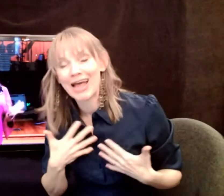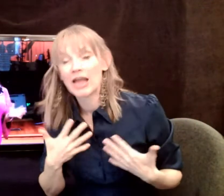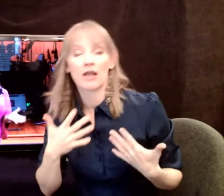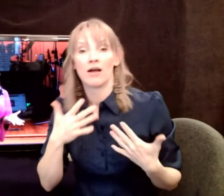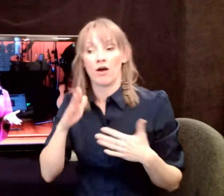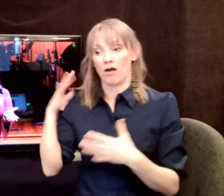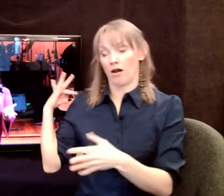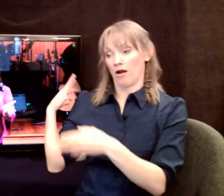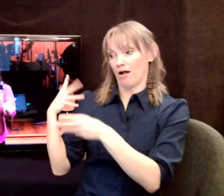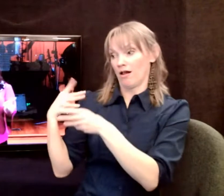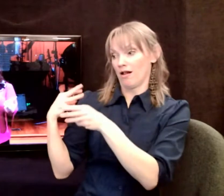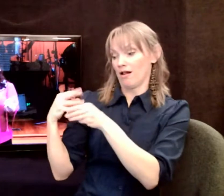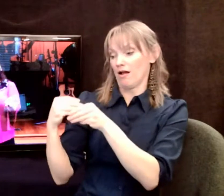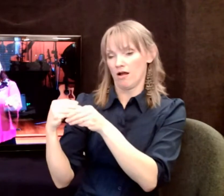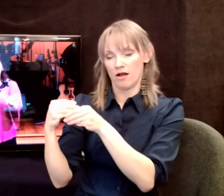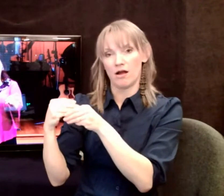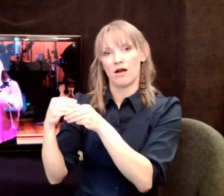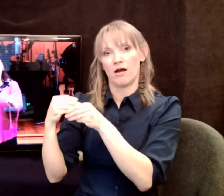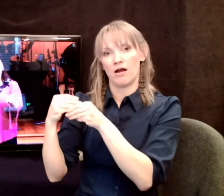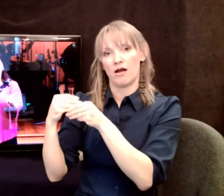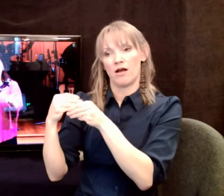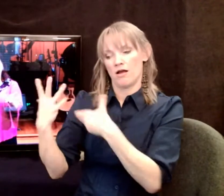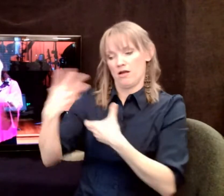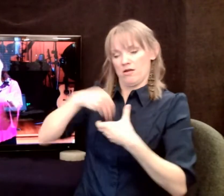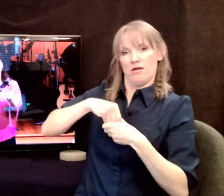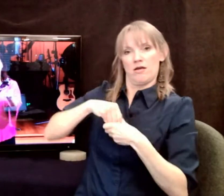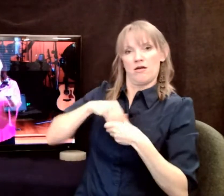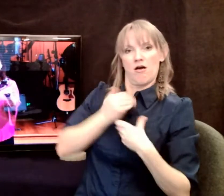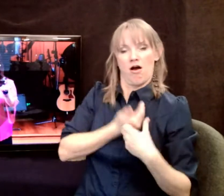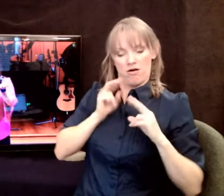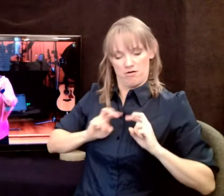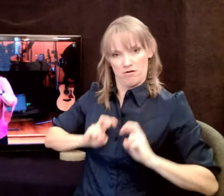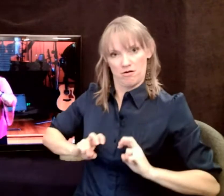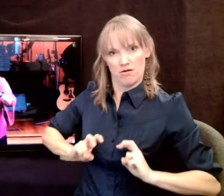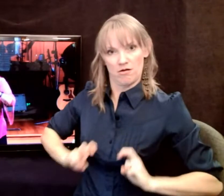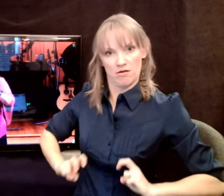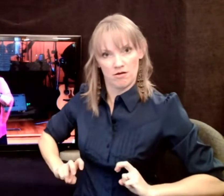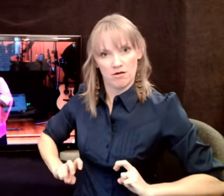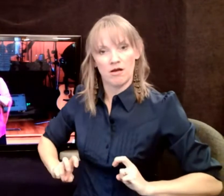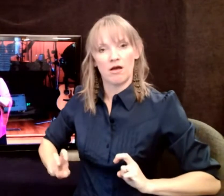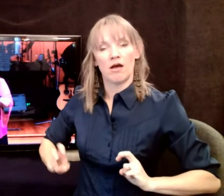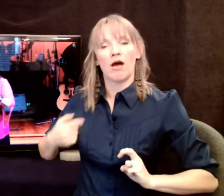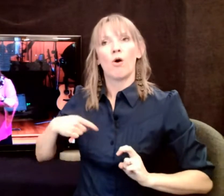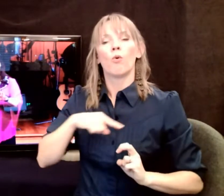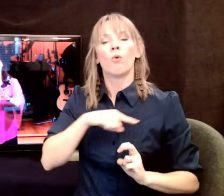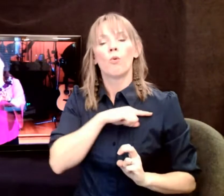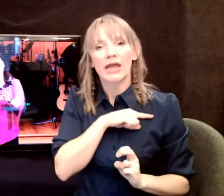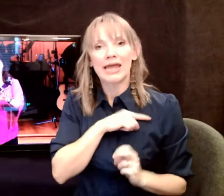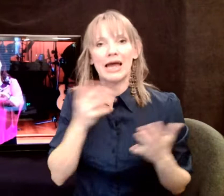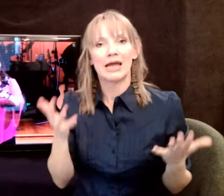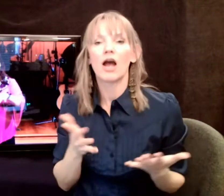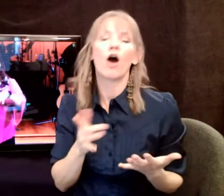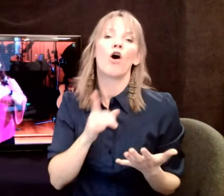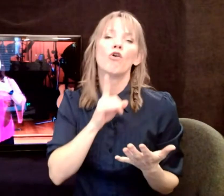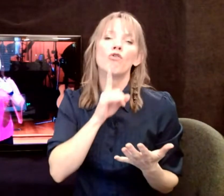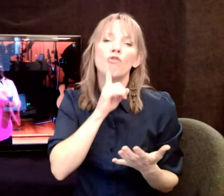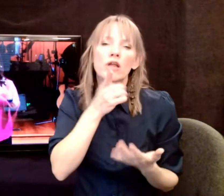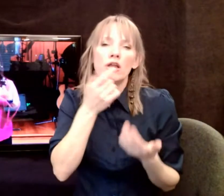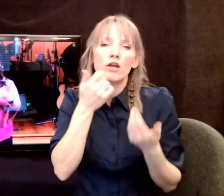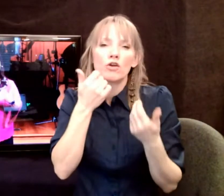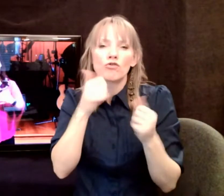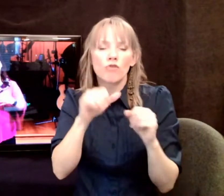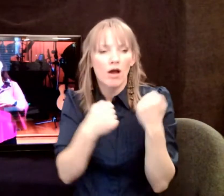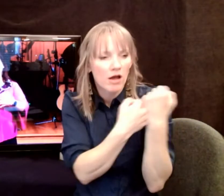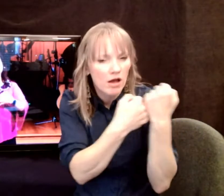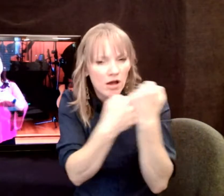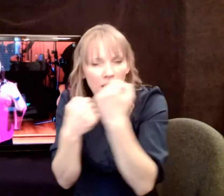that becomes a part of our introspection. And so we really lean into helping people to find and to see that. We